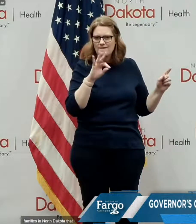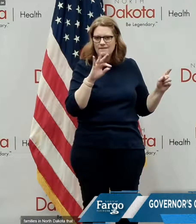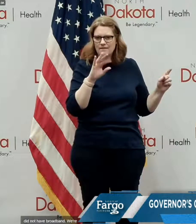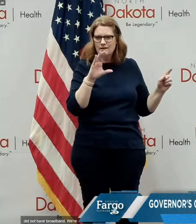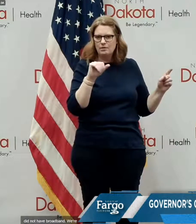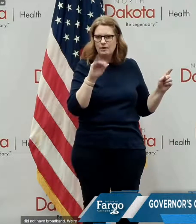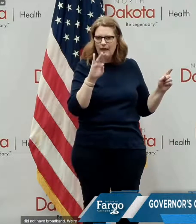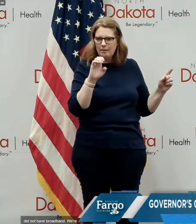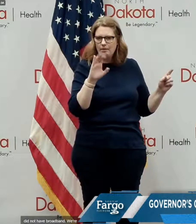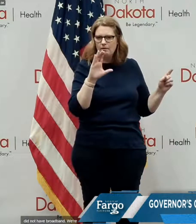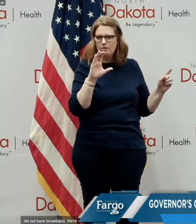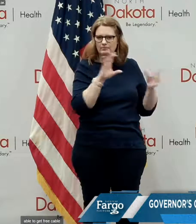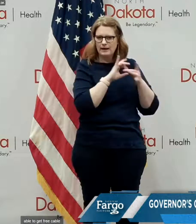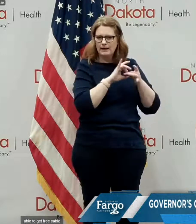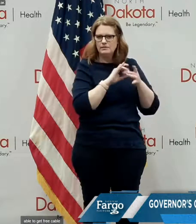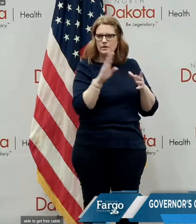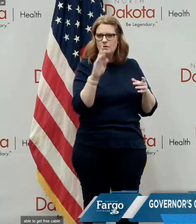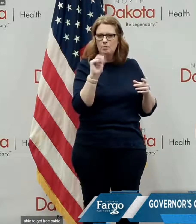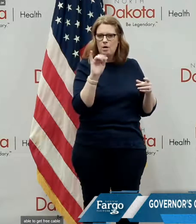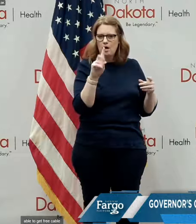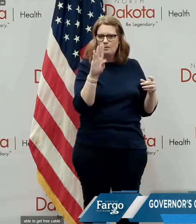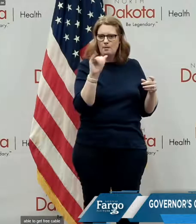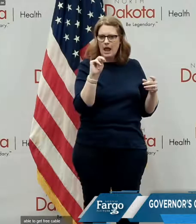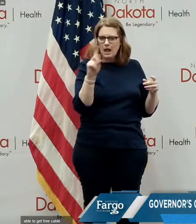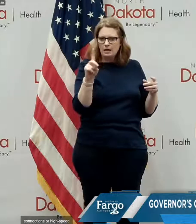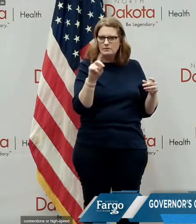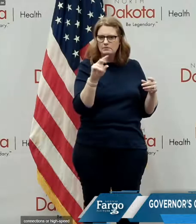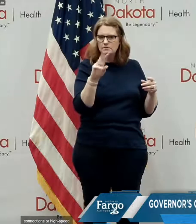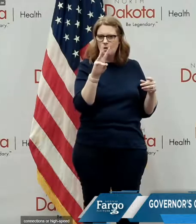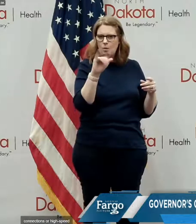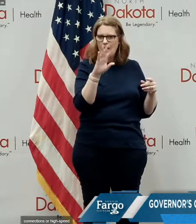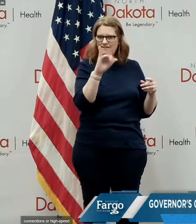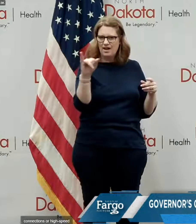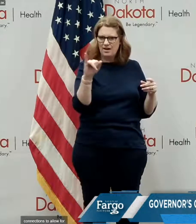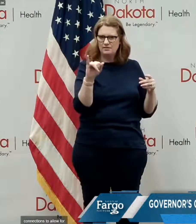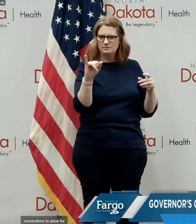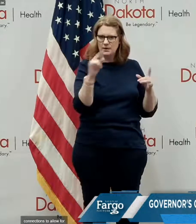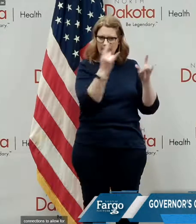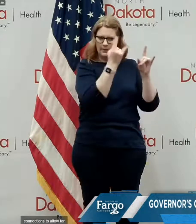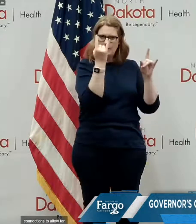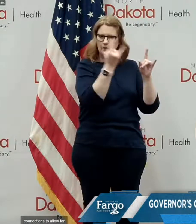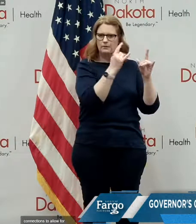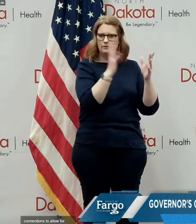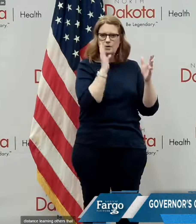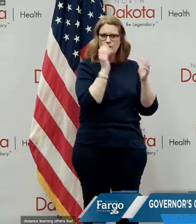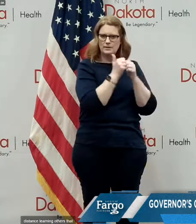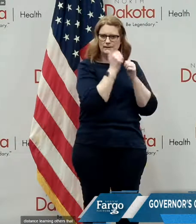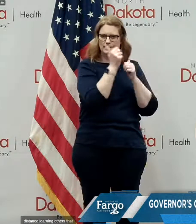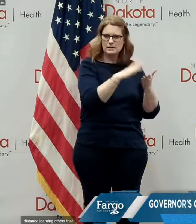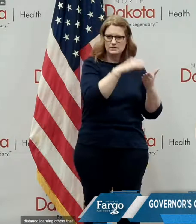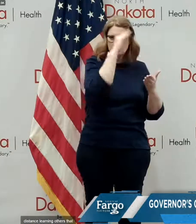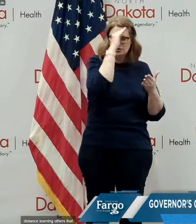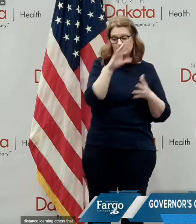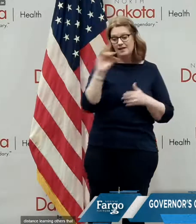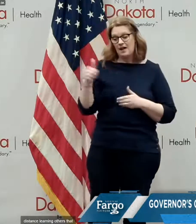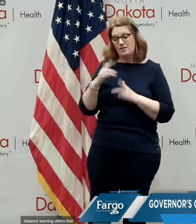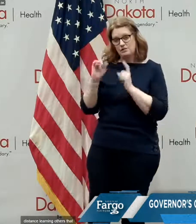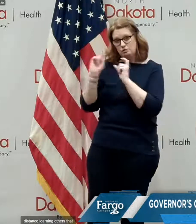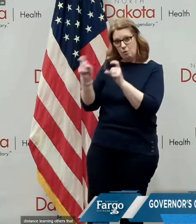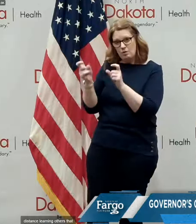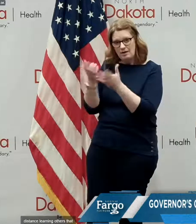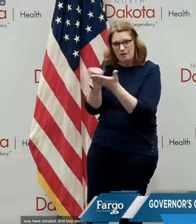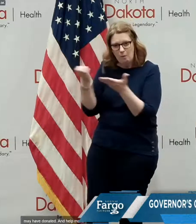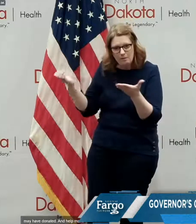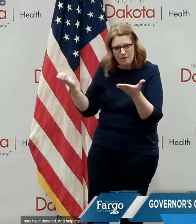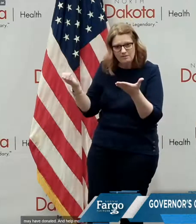cable connections or high-speed connections to allow for distance learning. Others that may have donated devices and helped make sure that